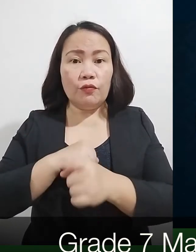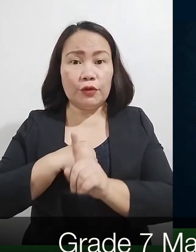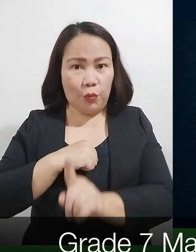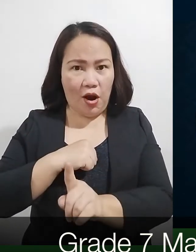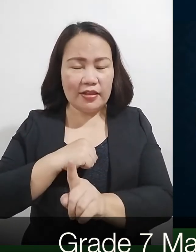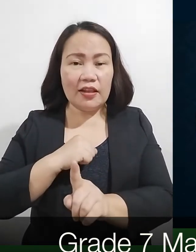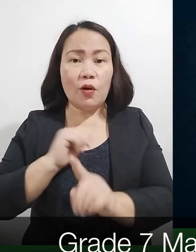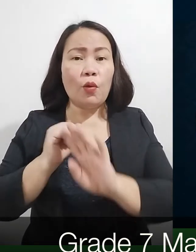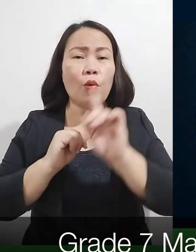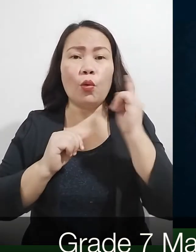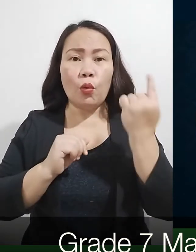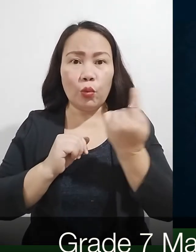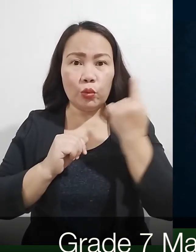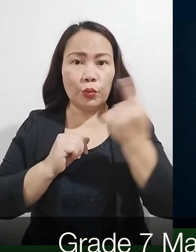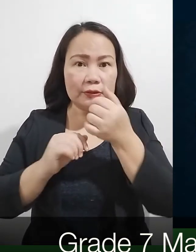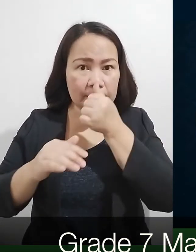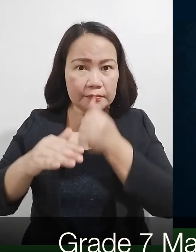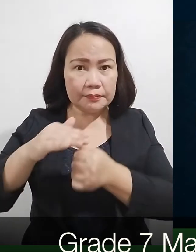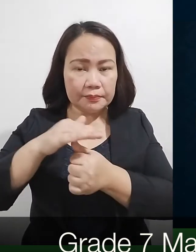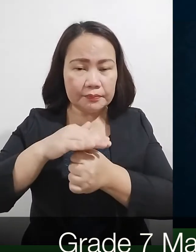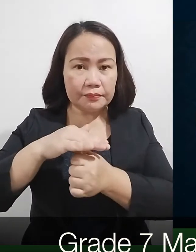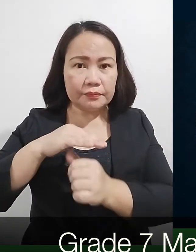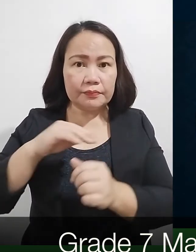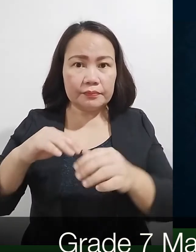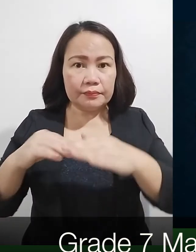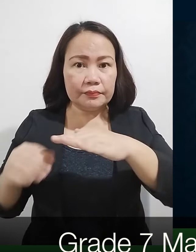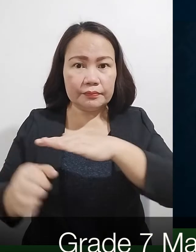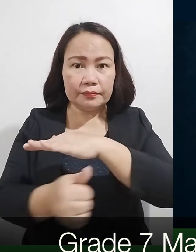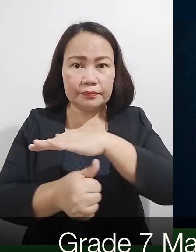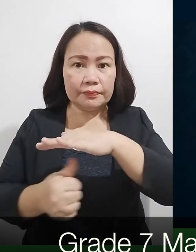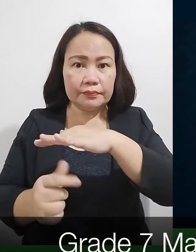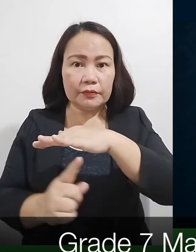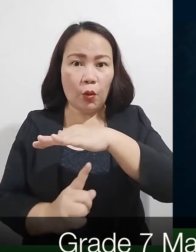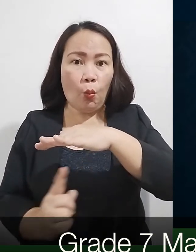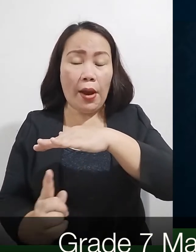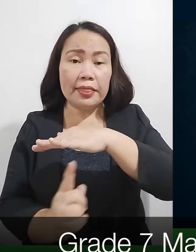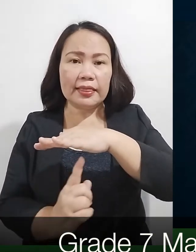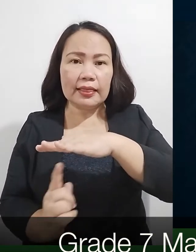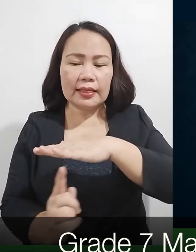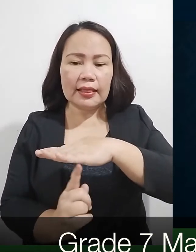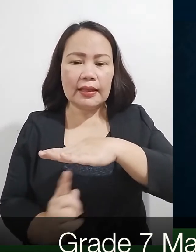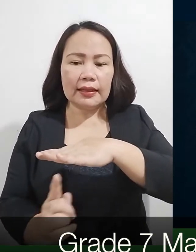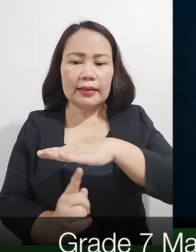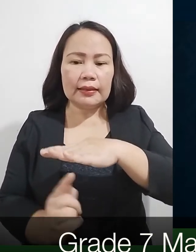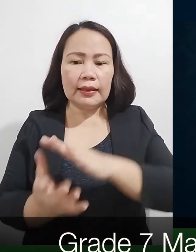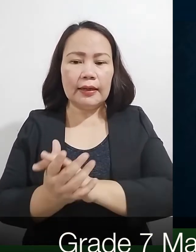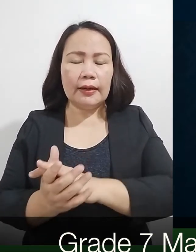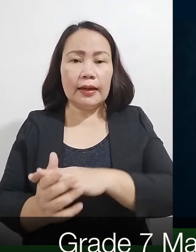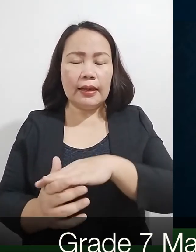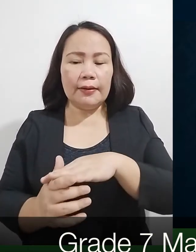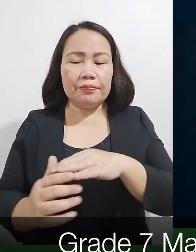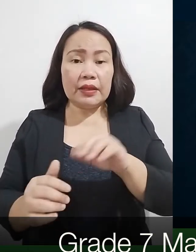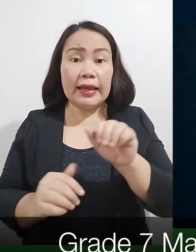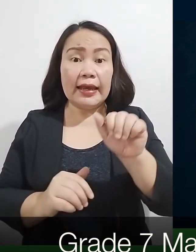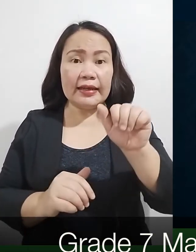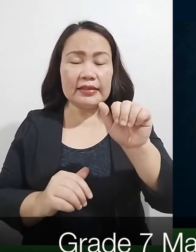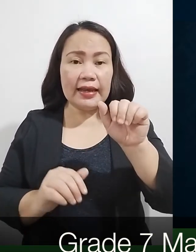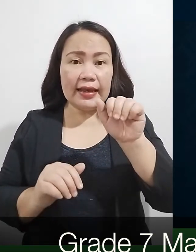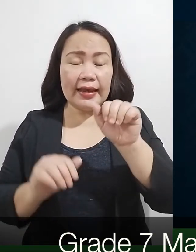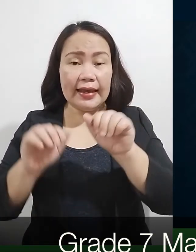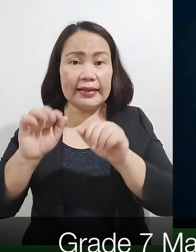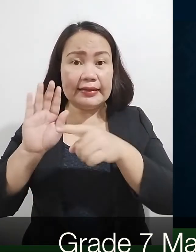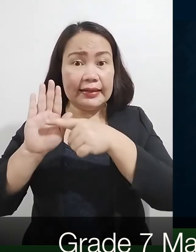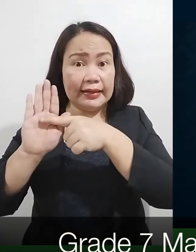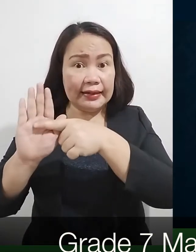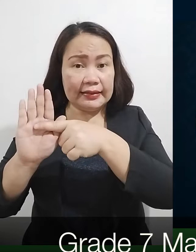1. Ganon din sa iba. So, therefore, negative 5 can be expressed in the form of A over B. So,